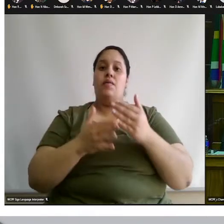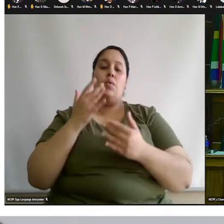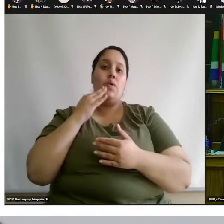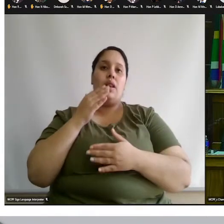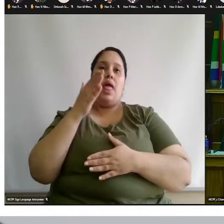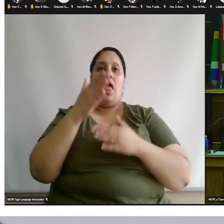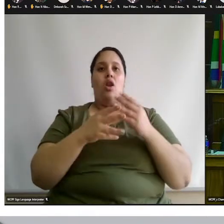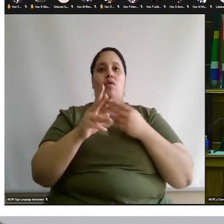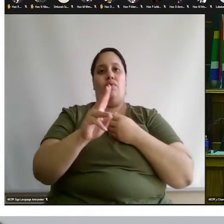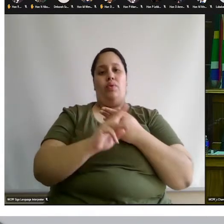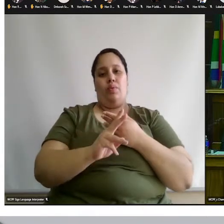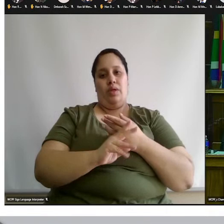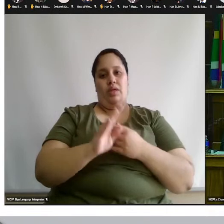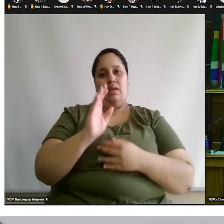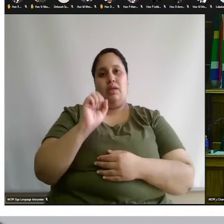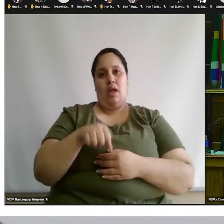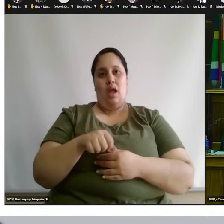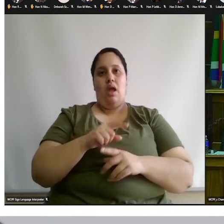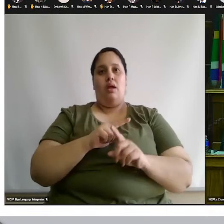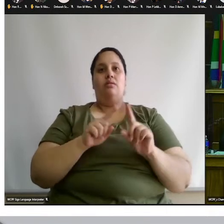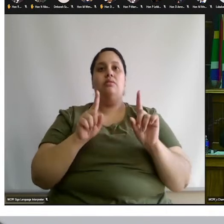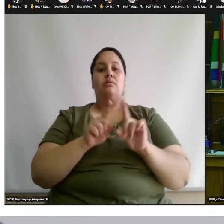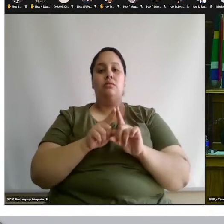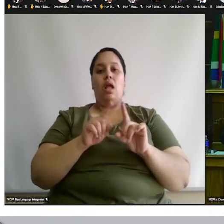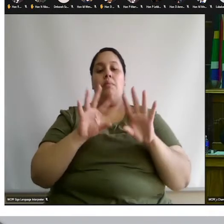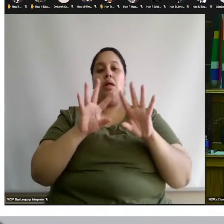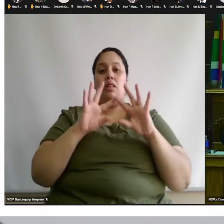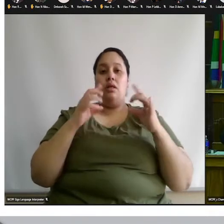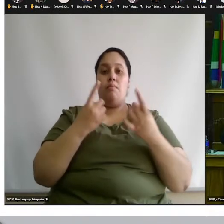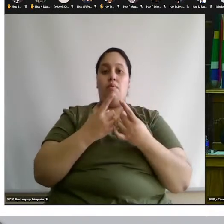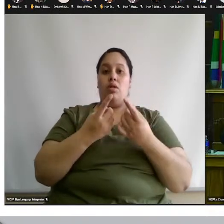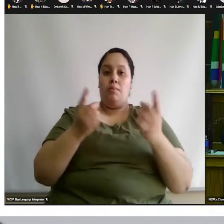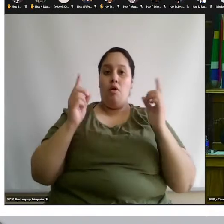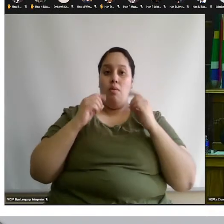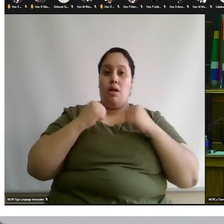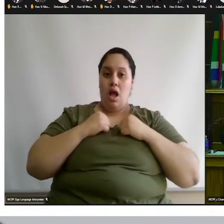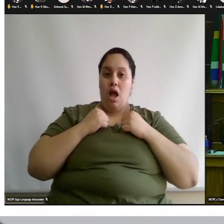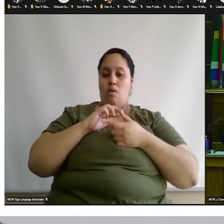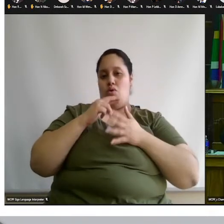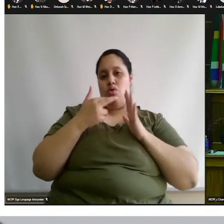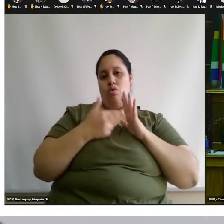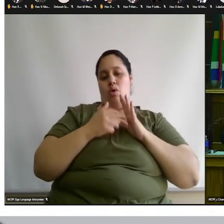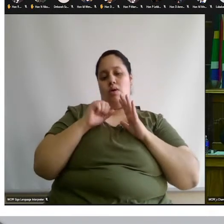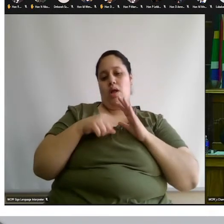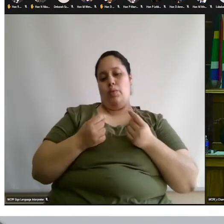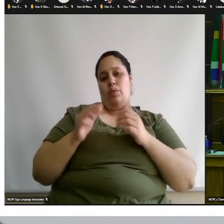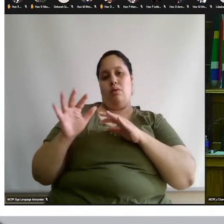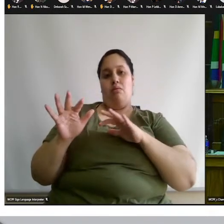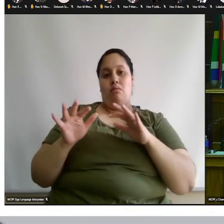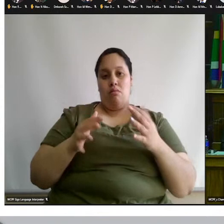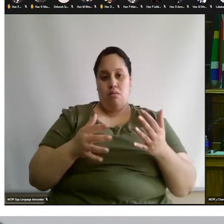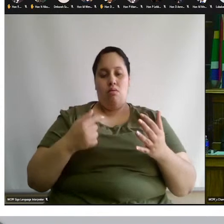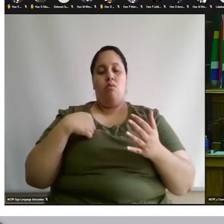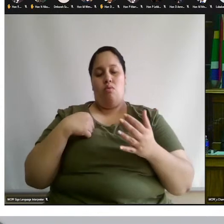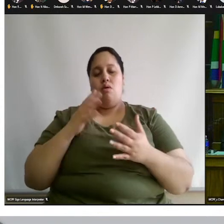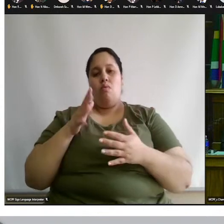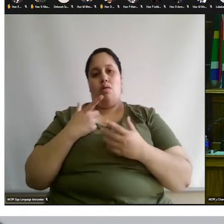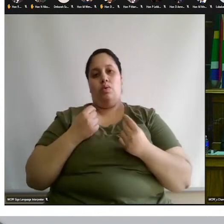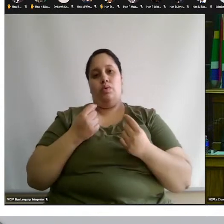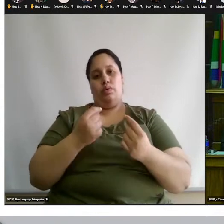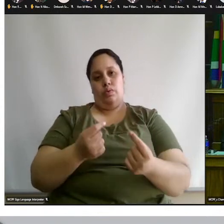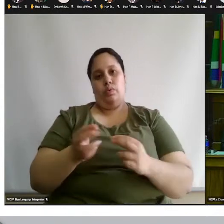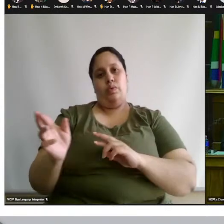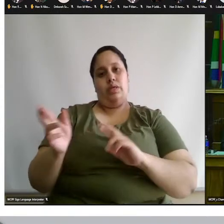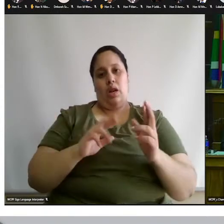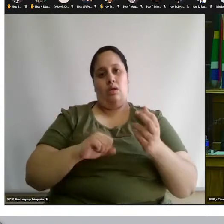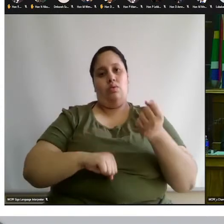And certainly, to the extent that the department may be able to play a role, we will certainly stand ready to